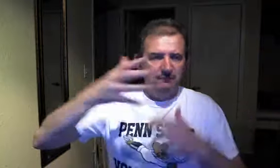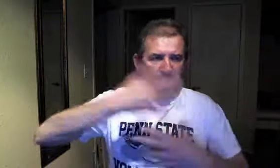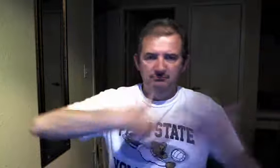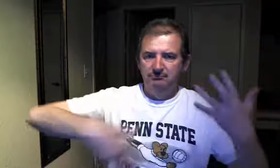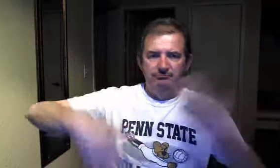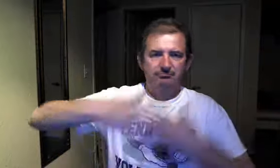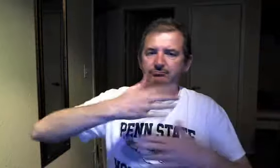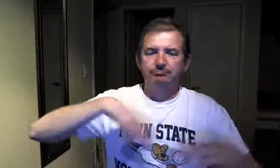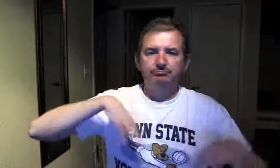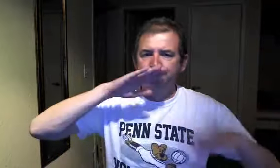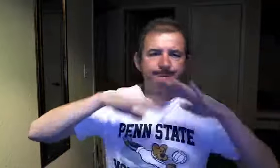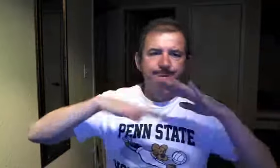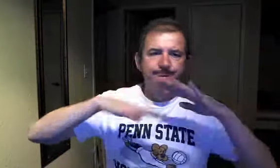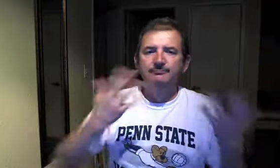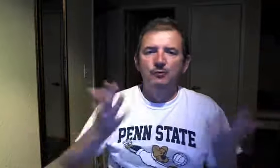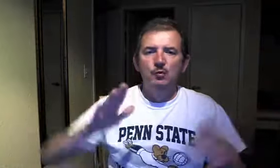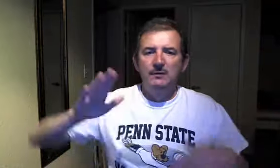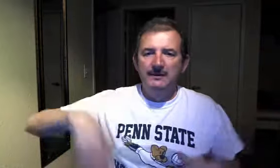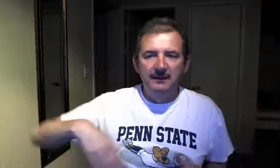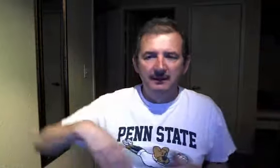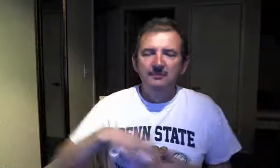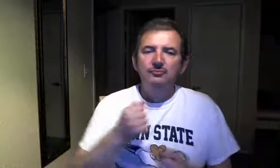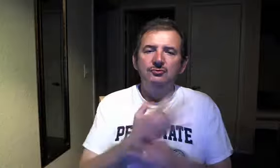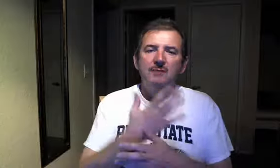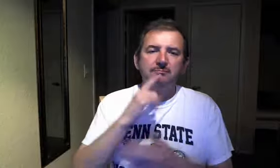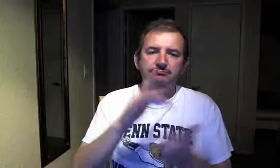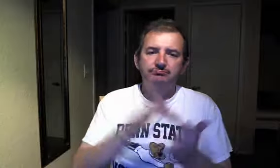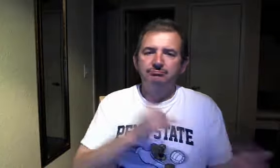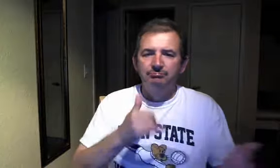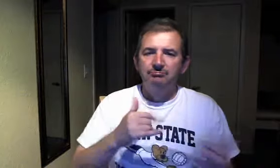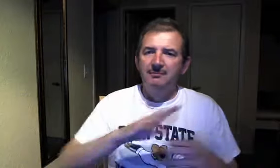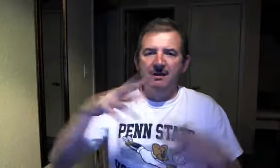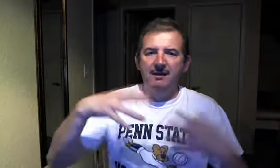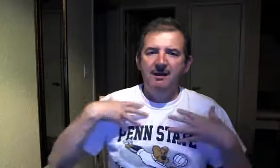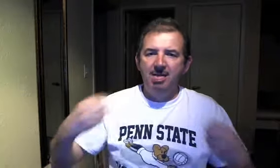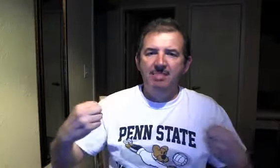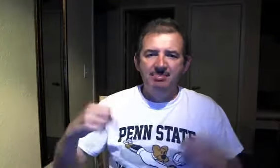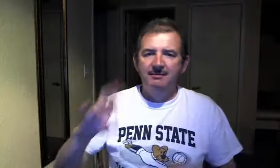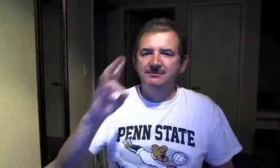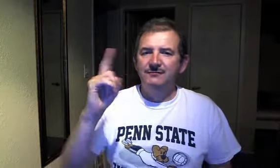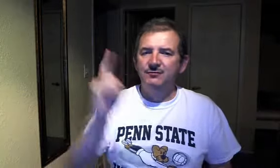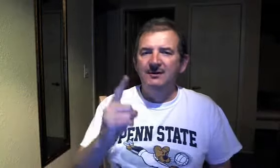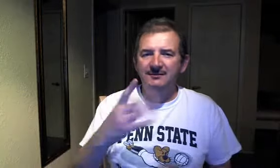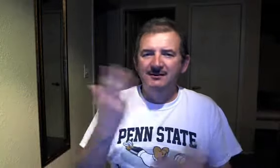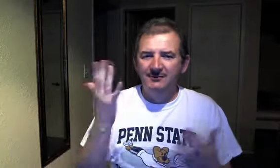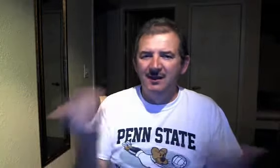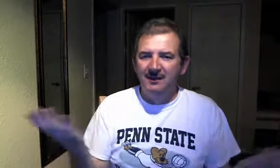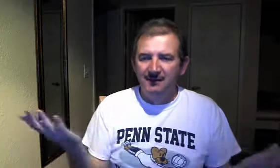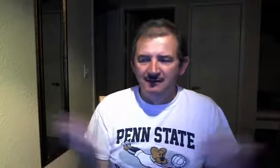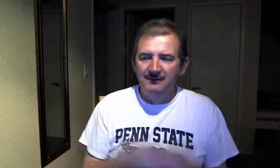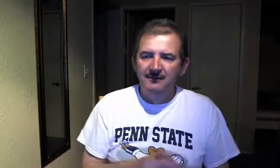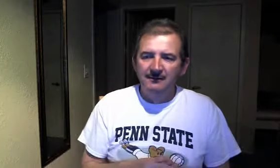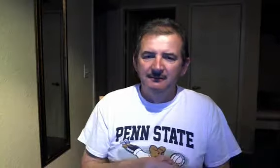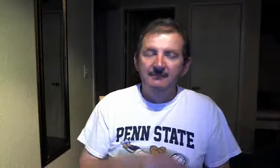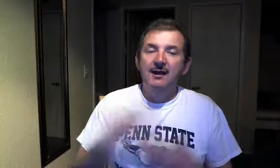we learned. And we spent some weeks reviewing basic grammar, so I created this MATLAB machine, convinced it would win her over. And I'm going to show you what I did. When both